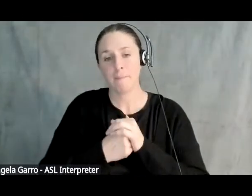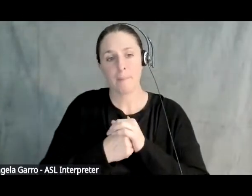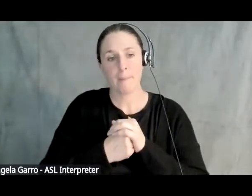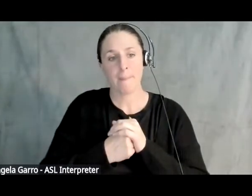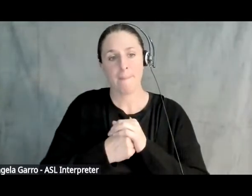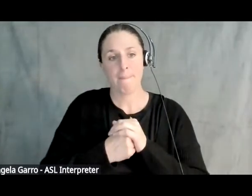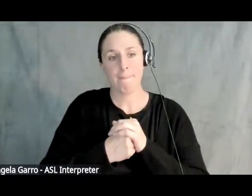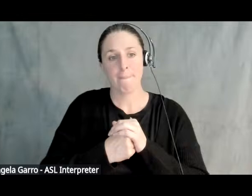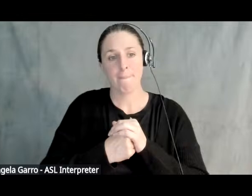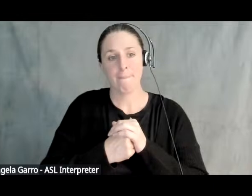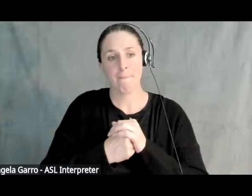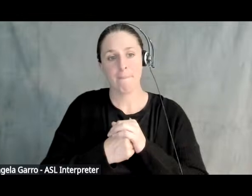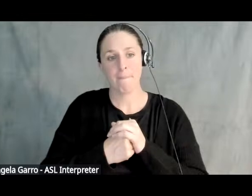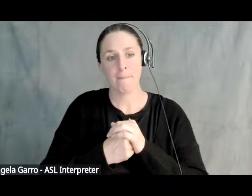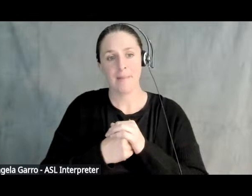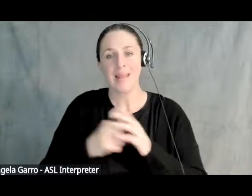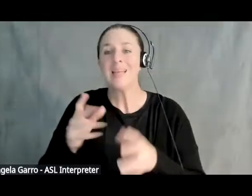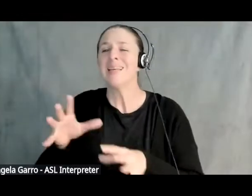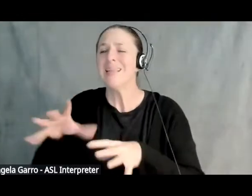Take a deep breath.